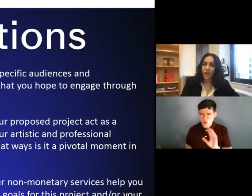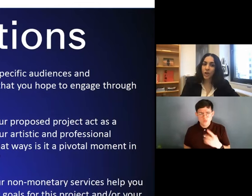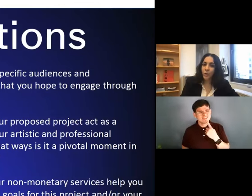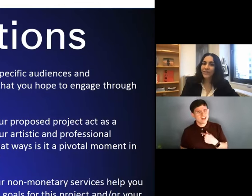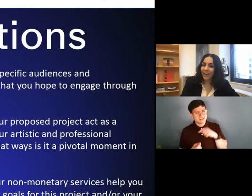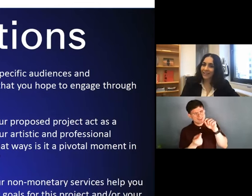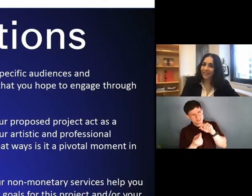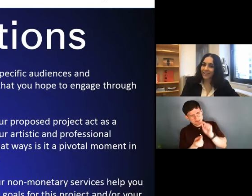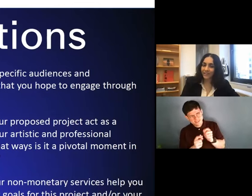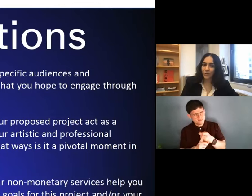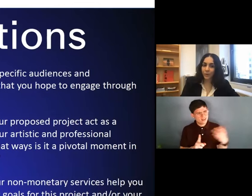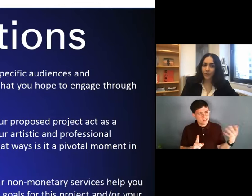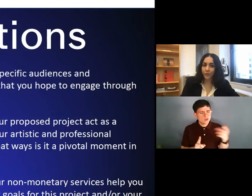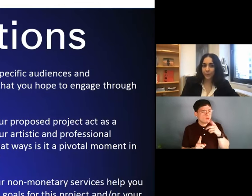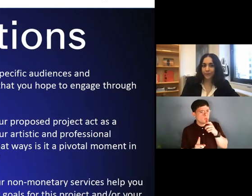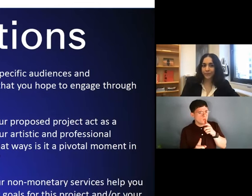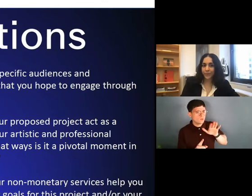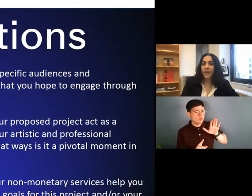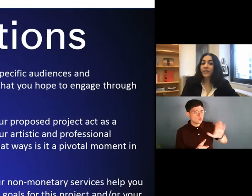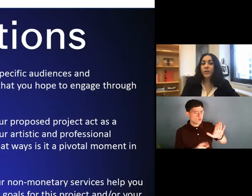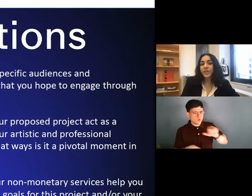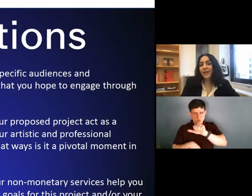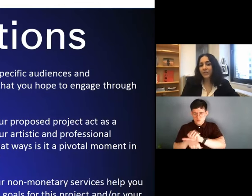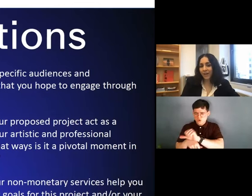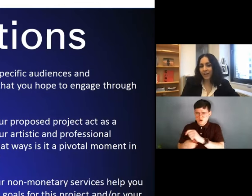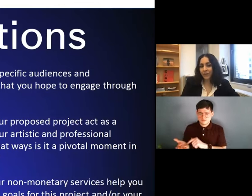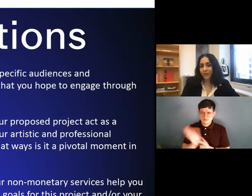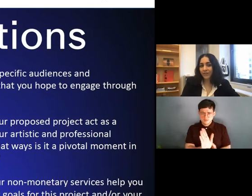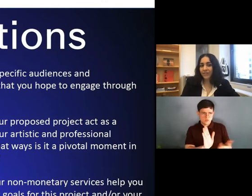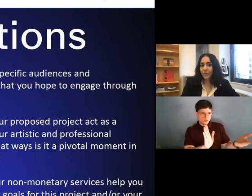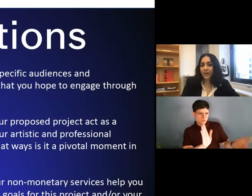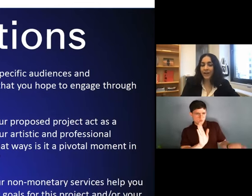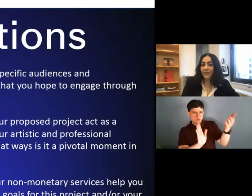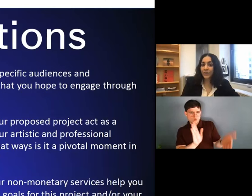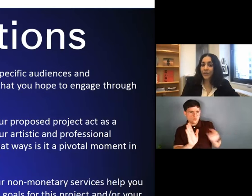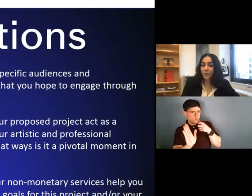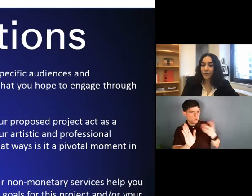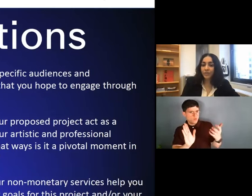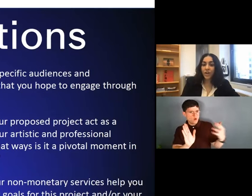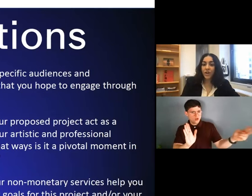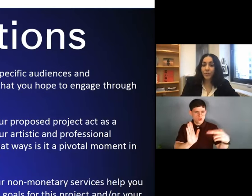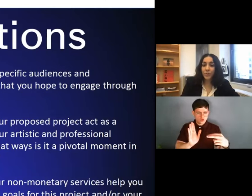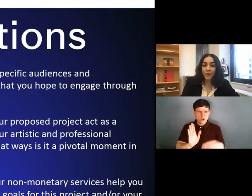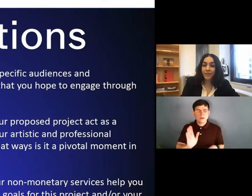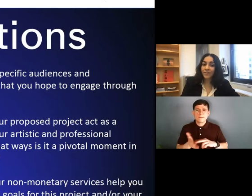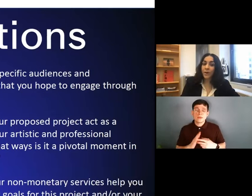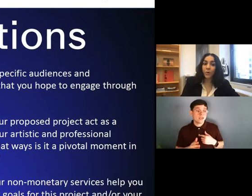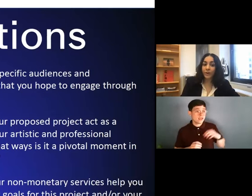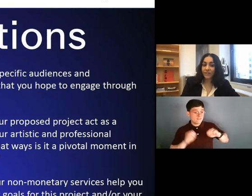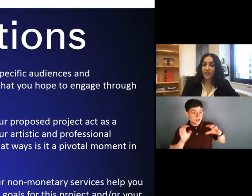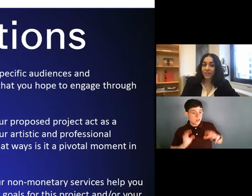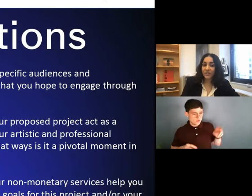precisely who exactly is your work for. This question allows evaluators to see what kind of individuals, communities,